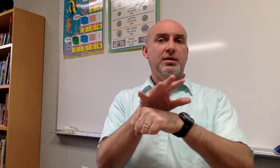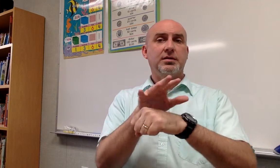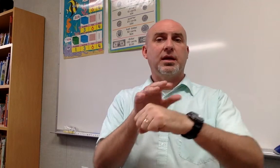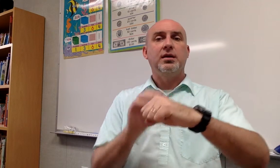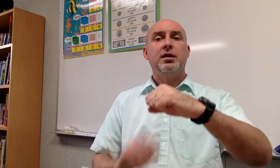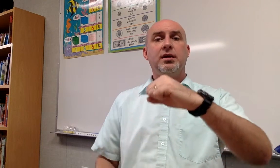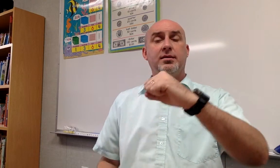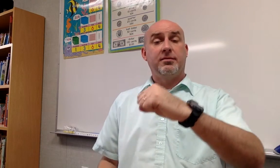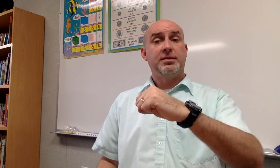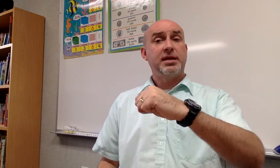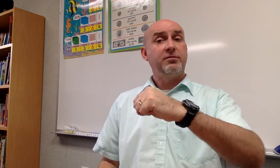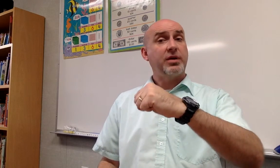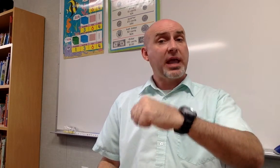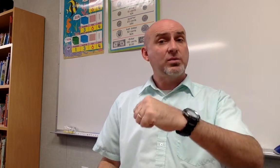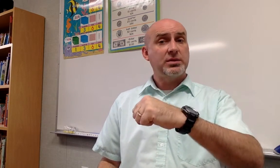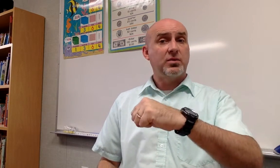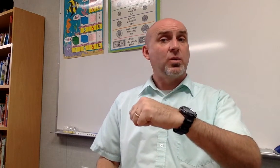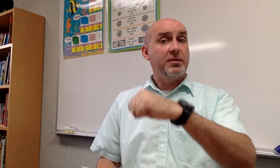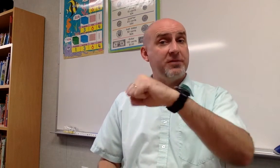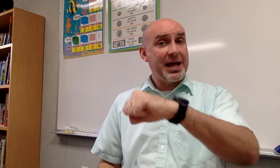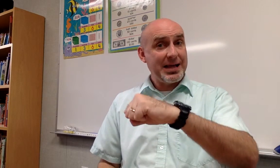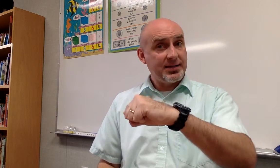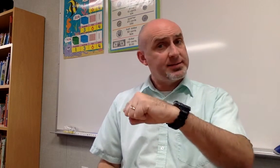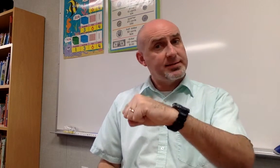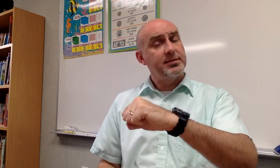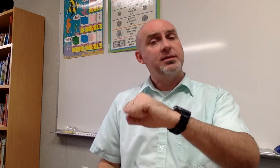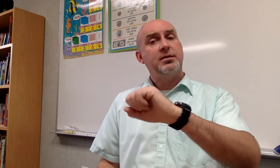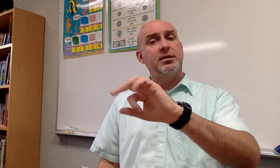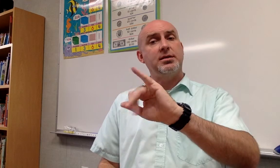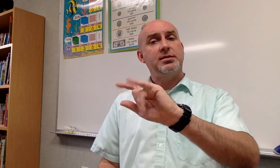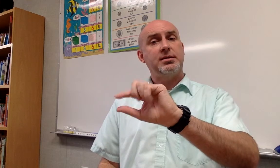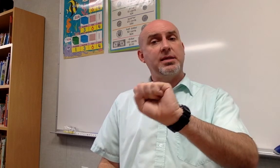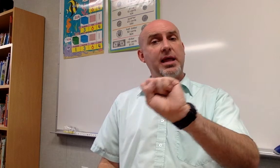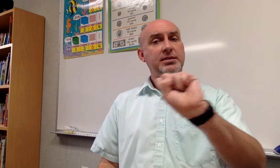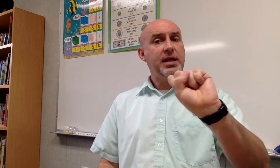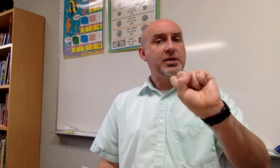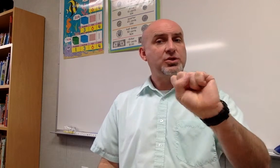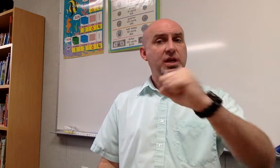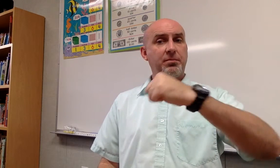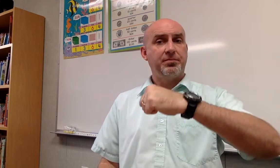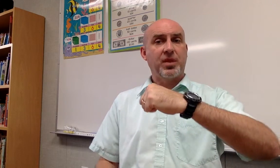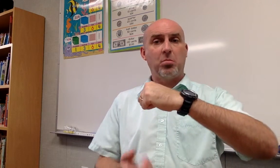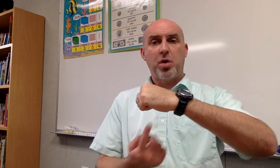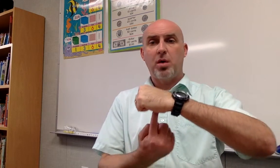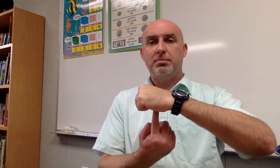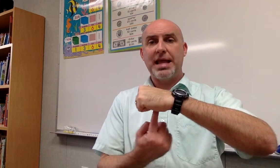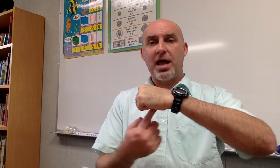Okay. The sign for counsel or advise is the S hand shape, palm